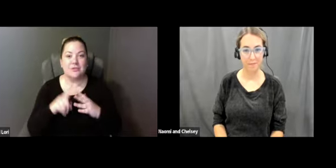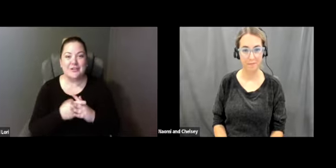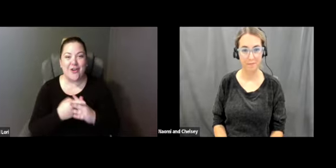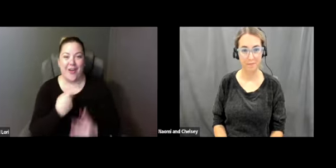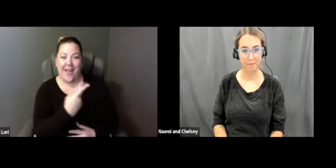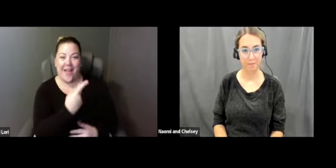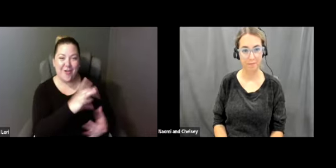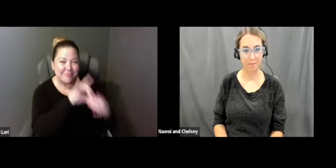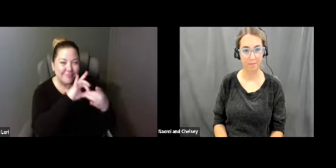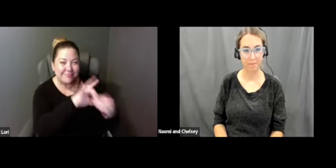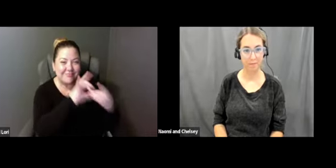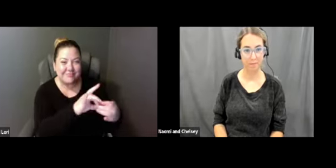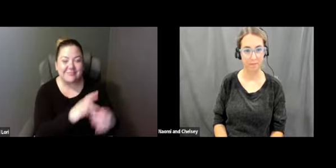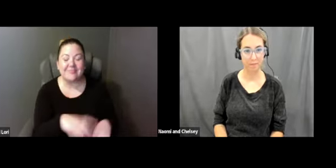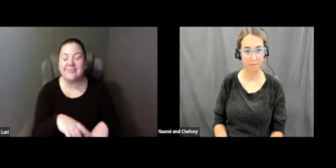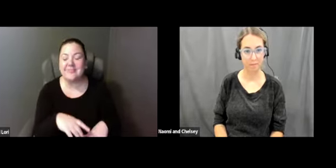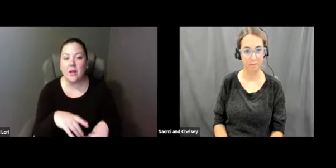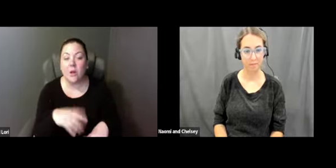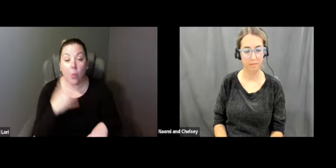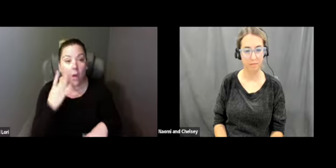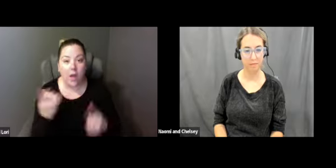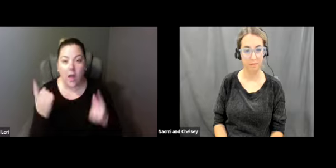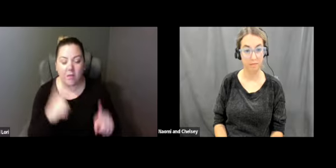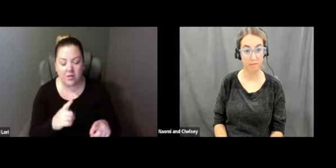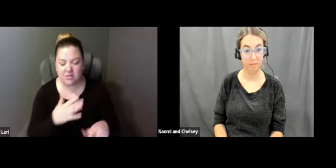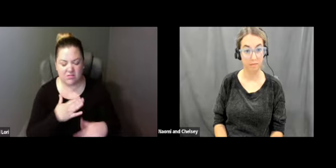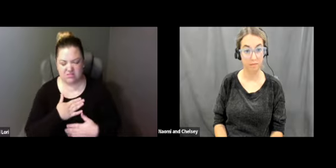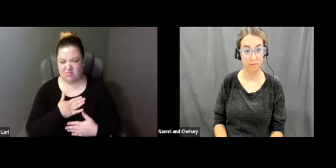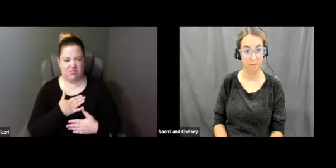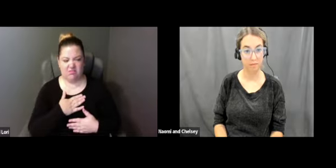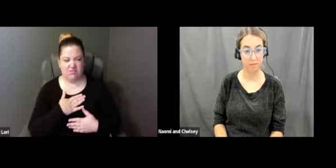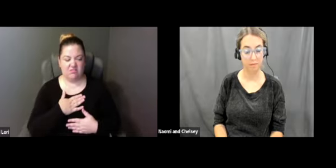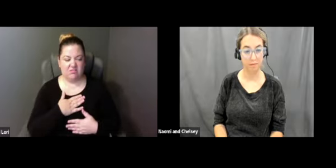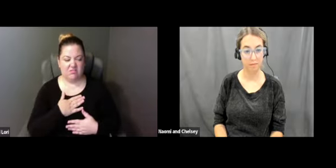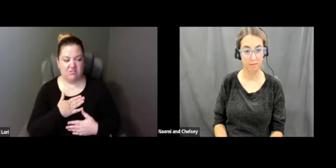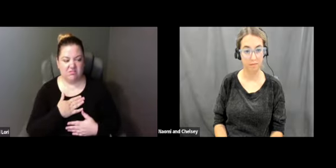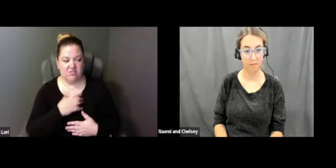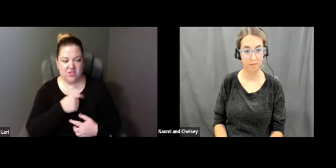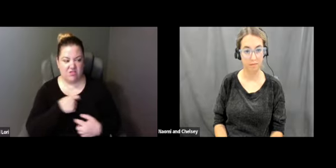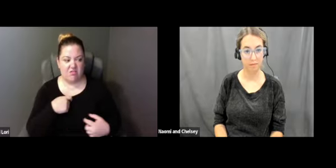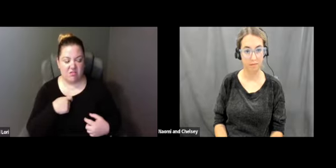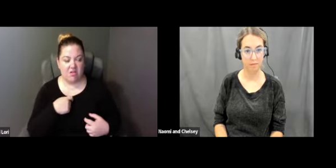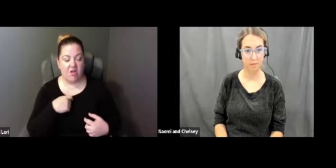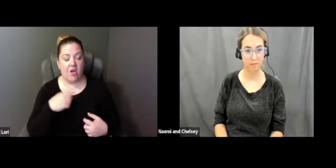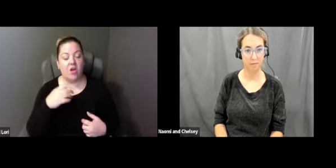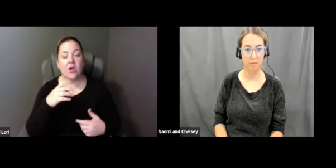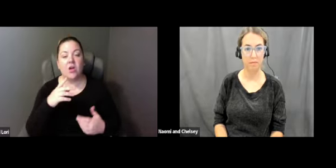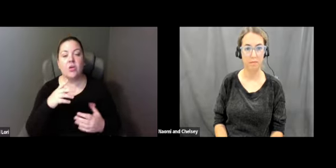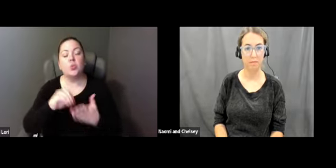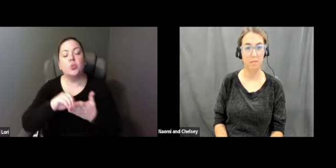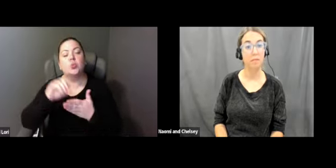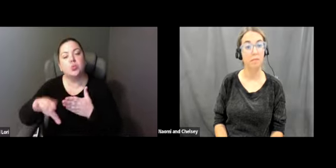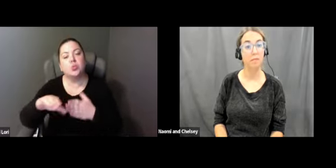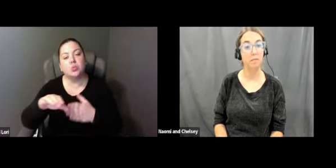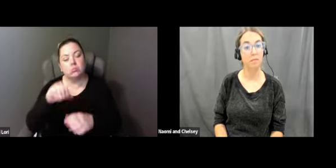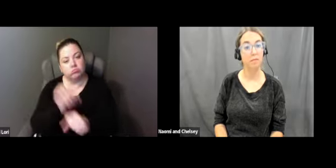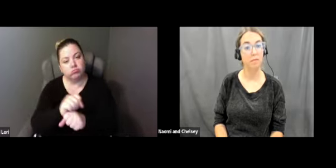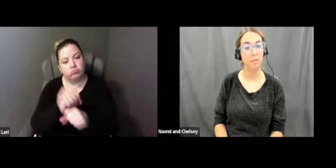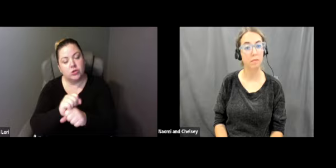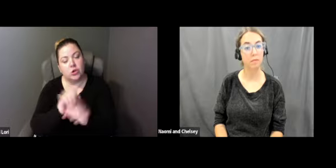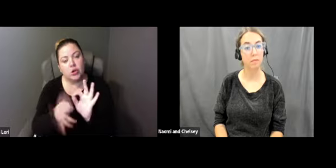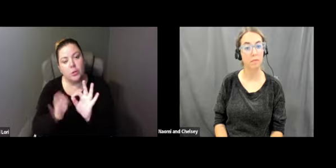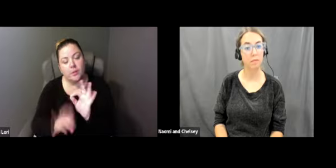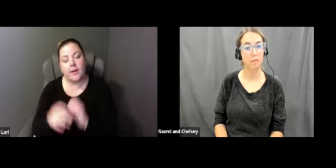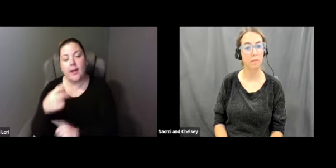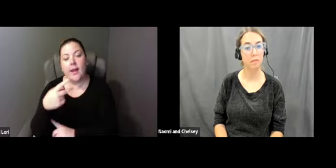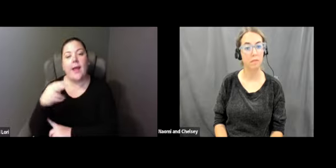me in such like an icky way. I had my students interpret Henry V from Shakespeare, and